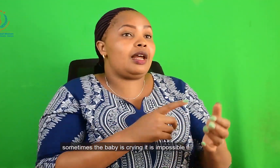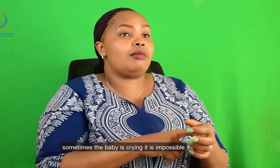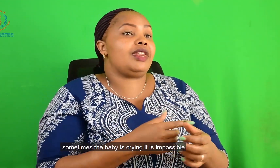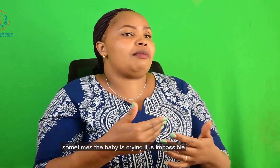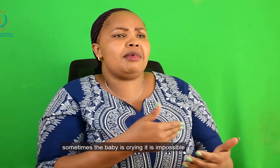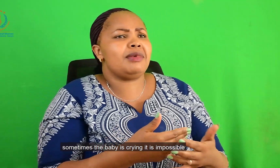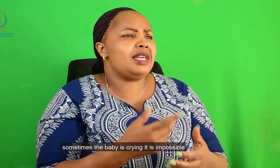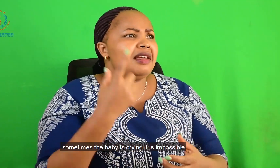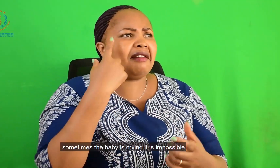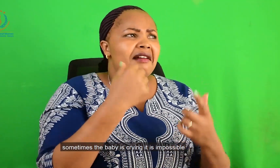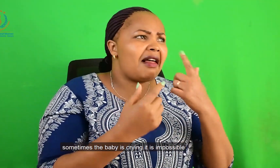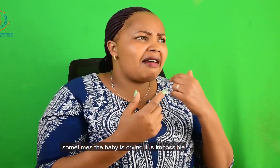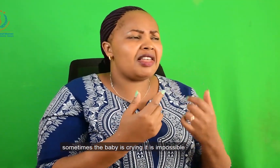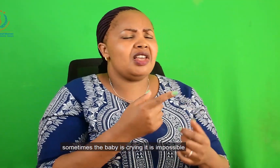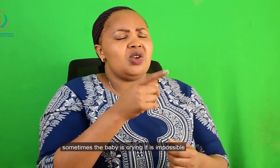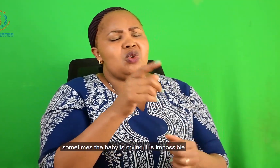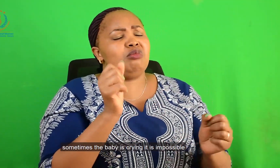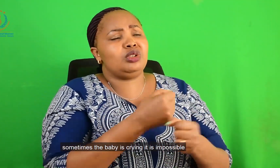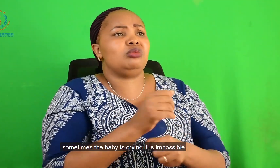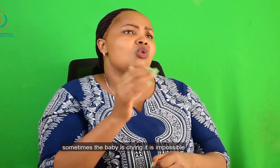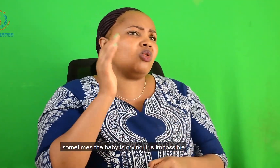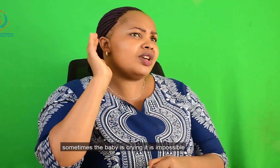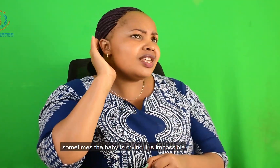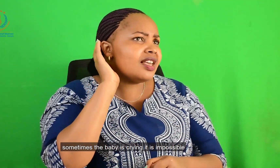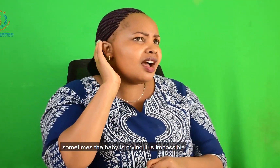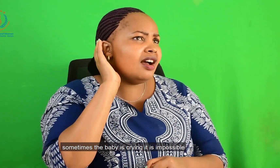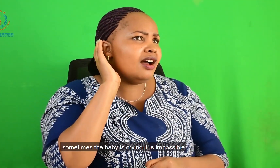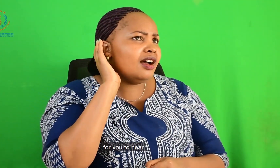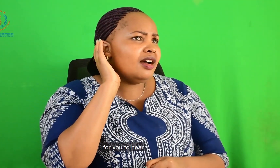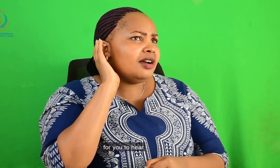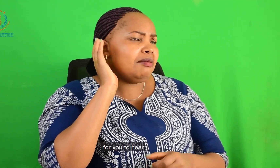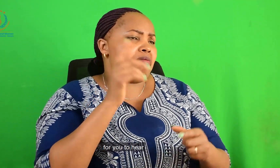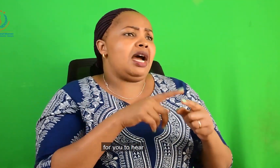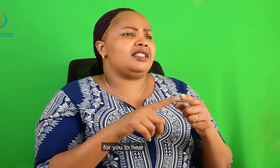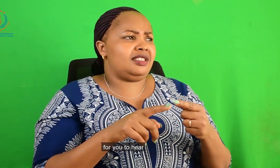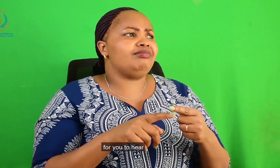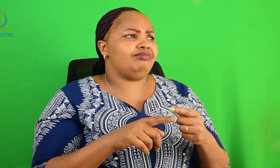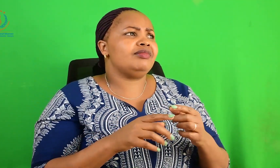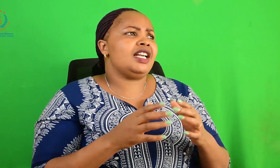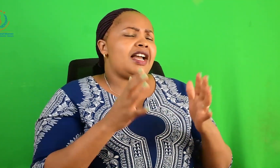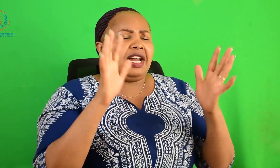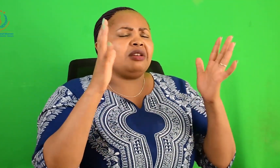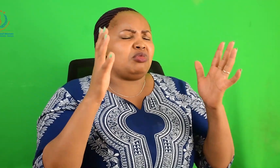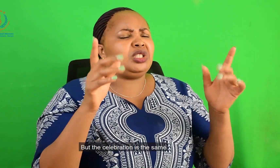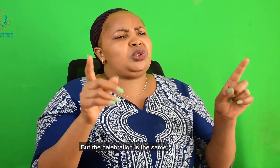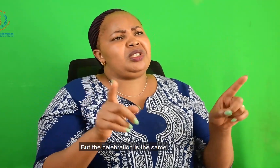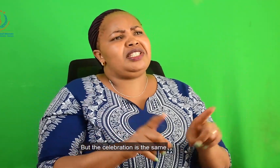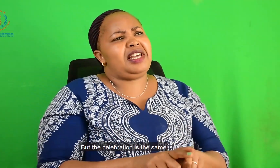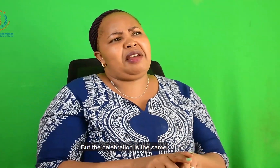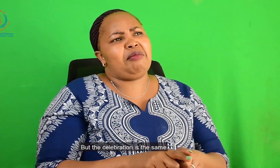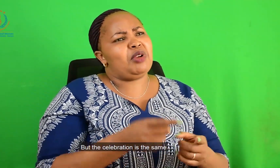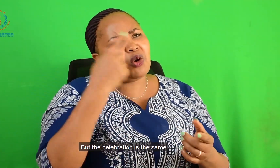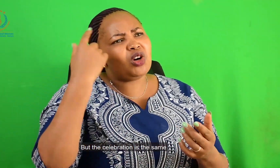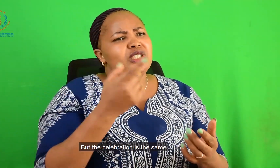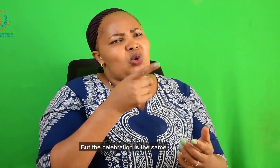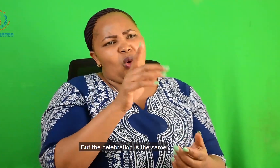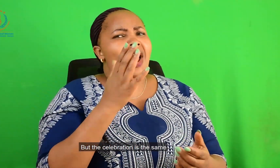because maybe sometimes the baby is crying, it is impossible for you to hear. But the celebration should be the